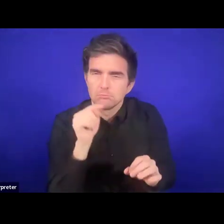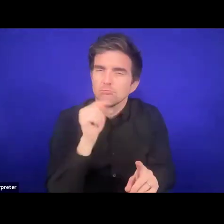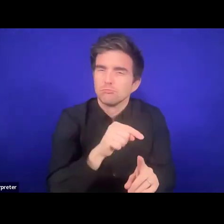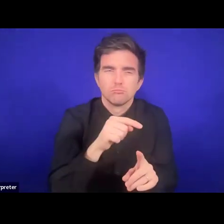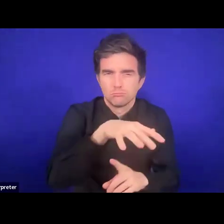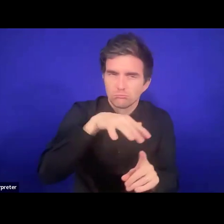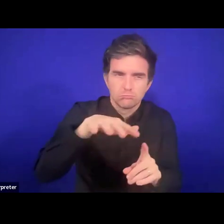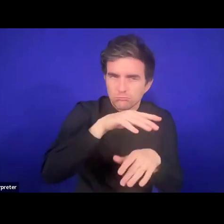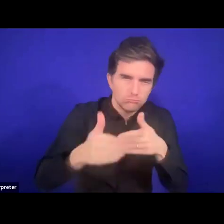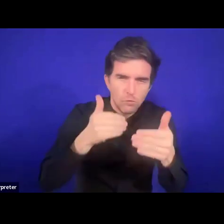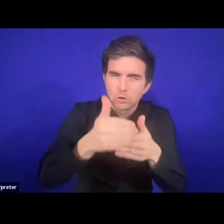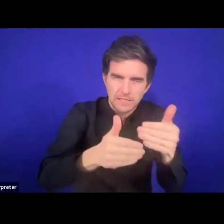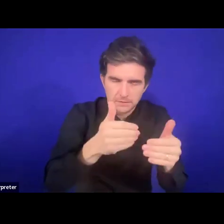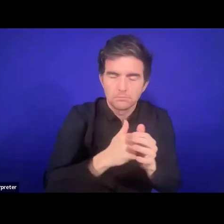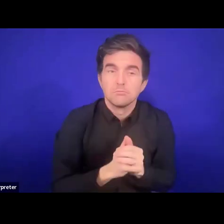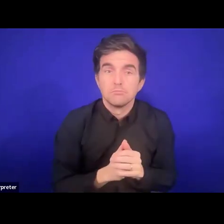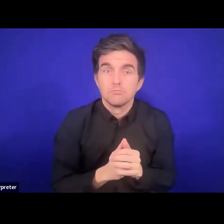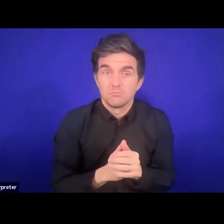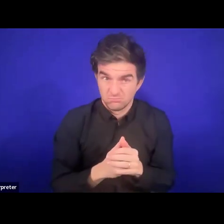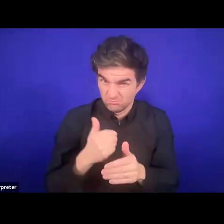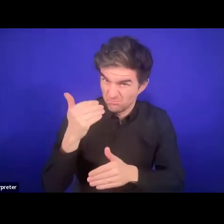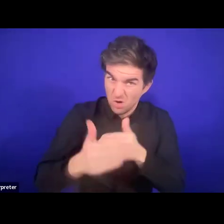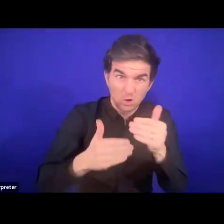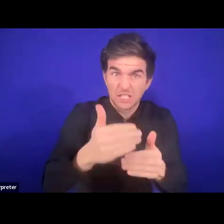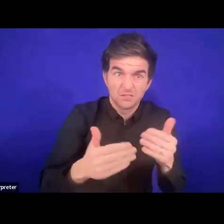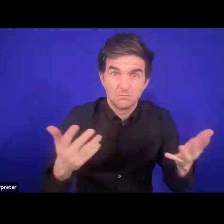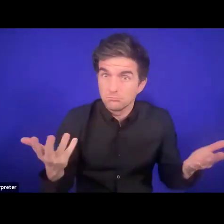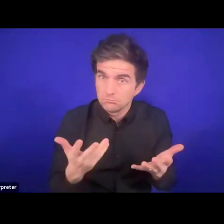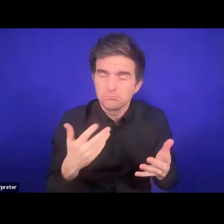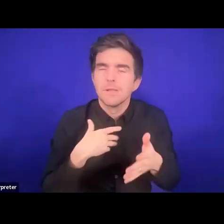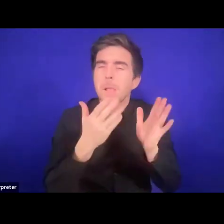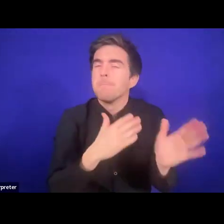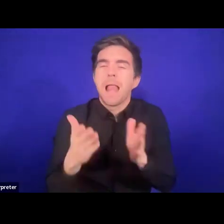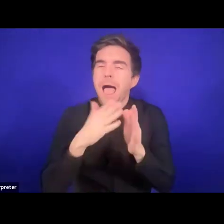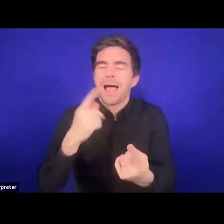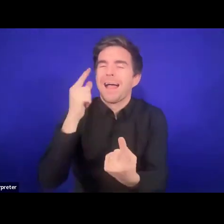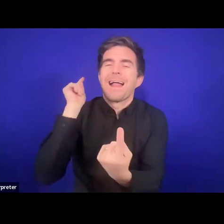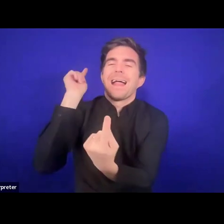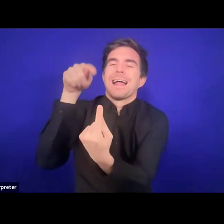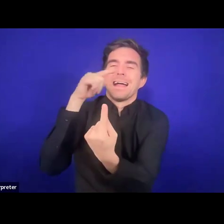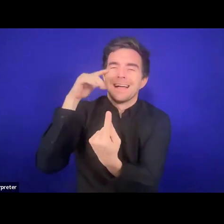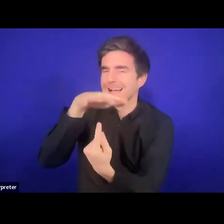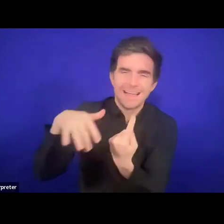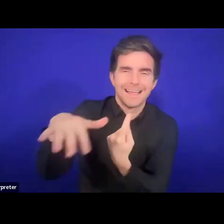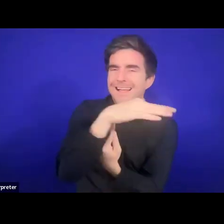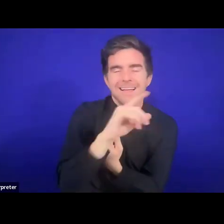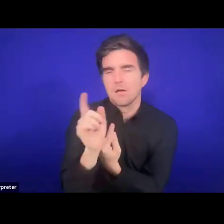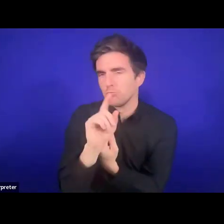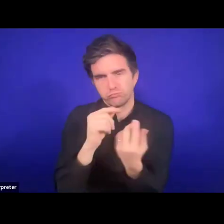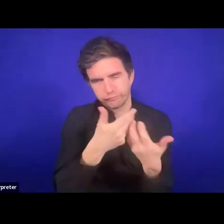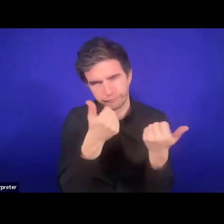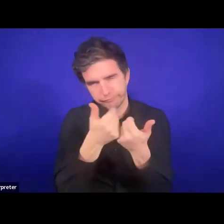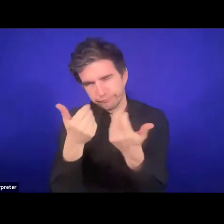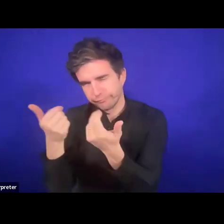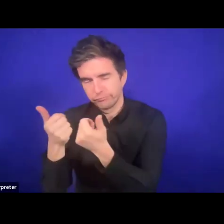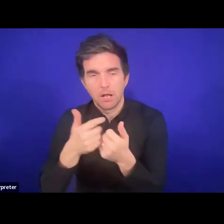local adaptation plans, where communities are to identify priorities, climate resilience priorities, and in this case,